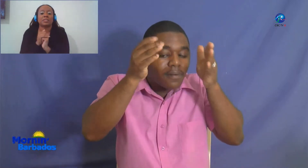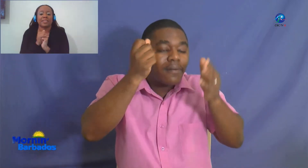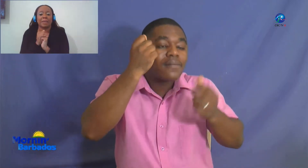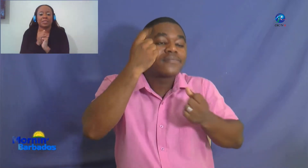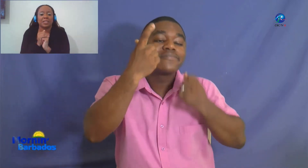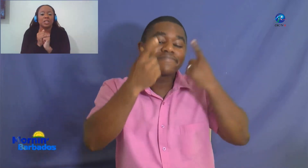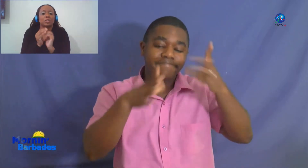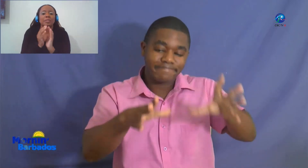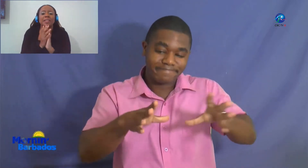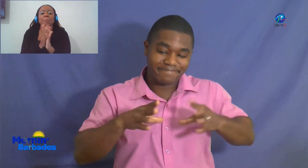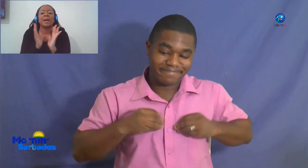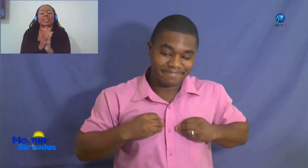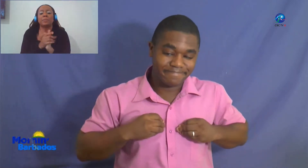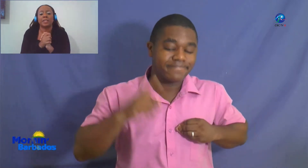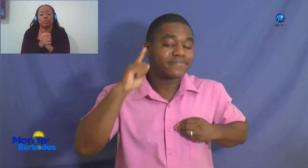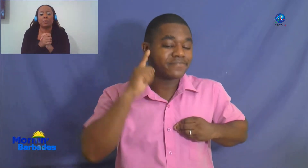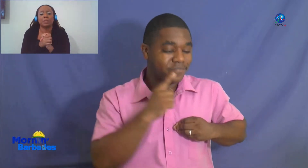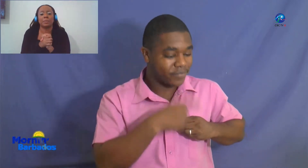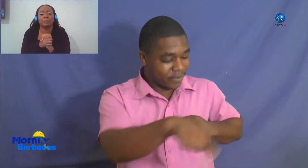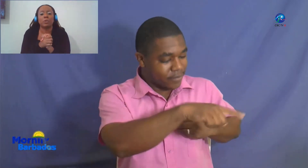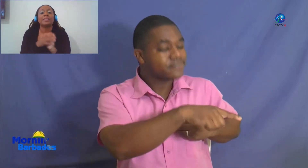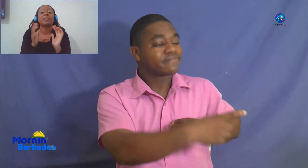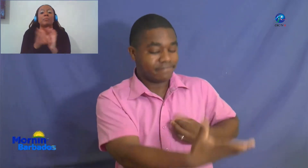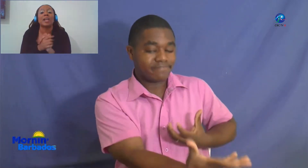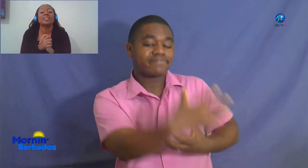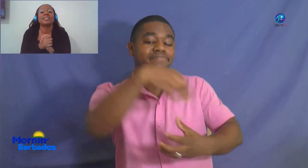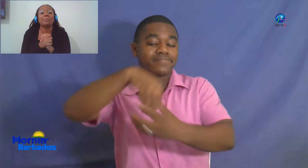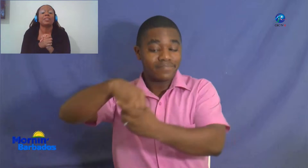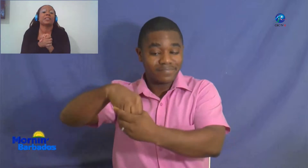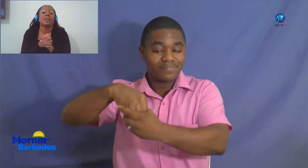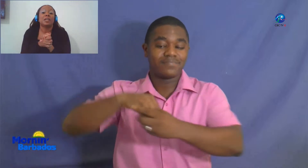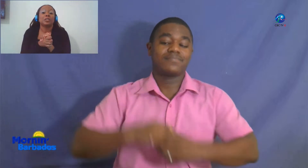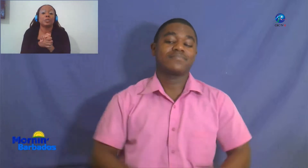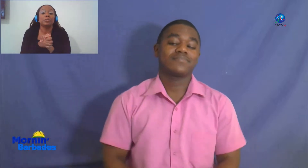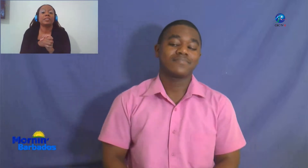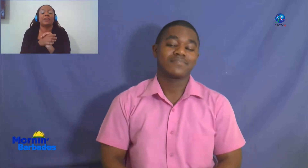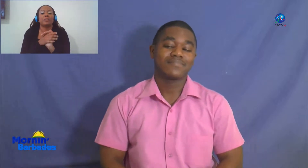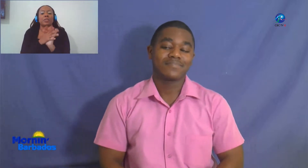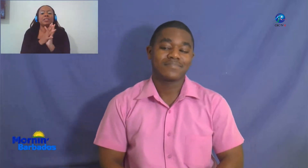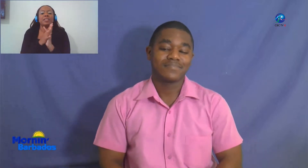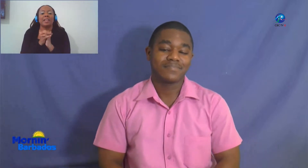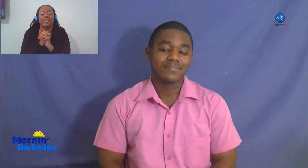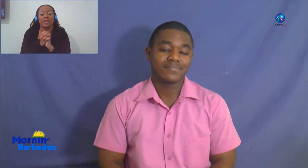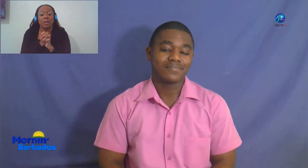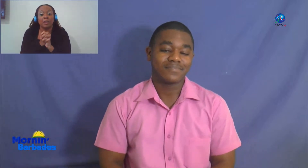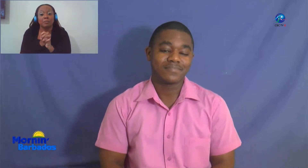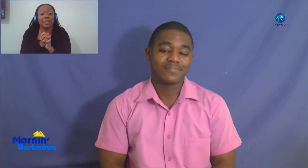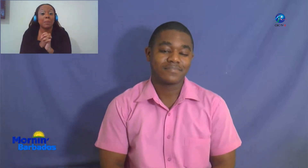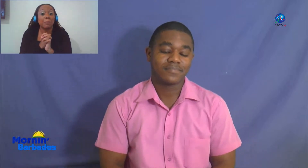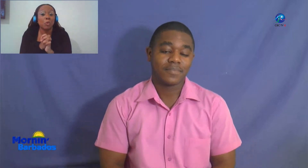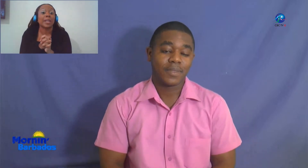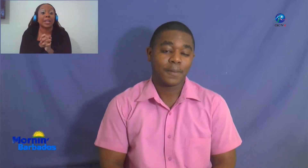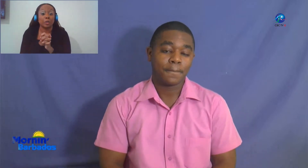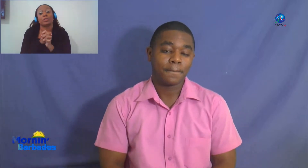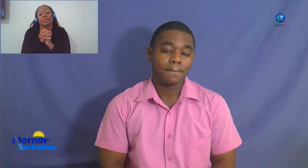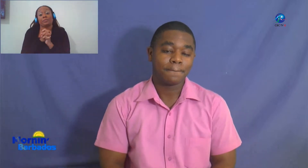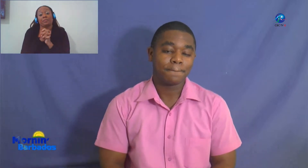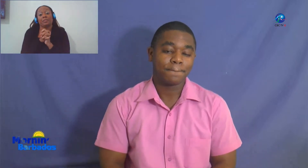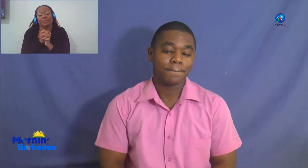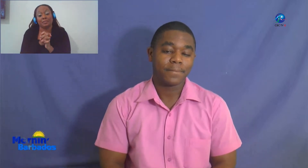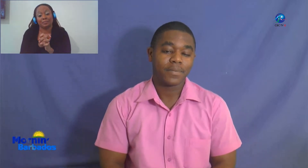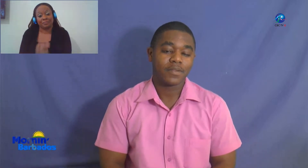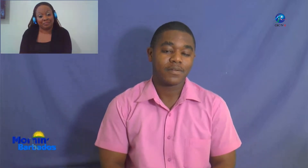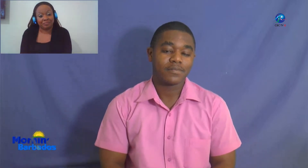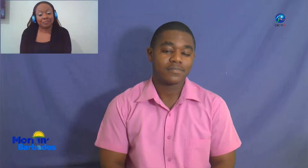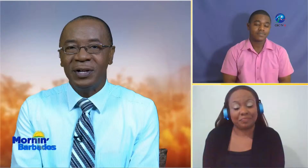in a little steps so that their minds begin to open a bit more and they're more accepting to the deaf community and then become more